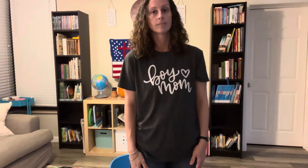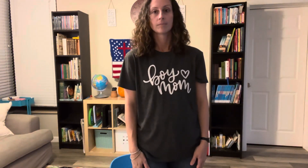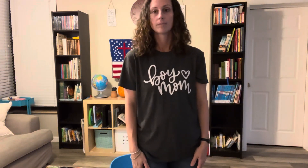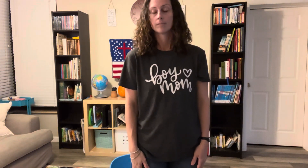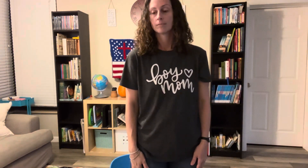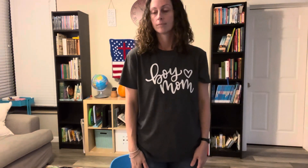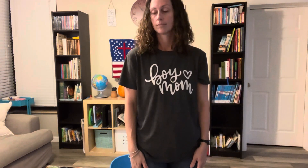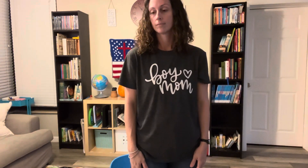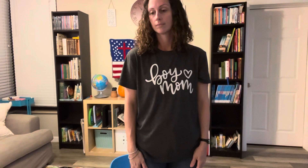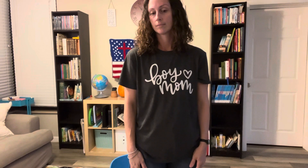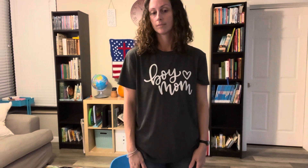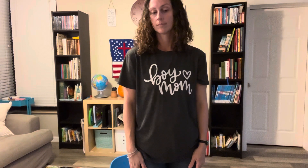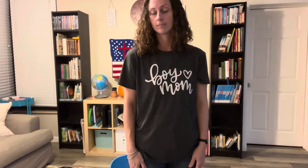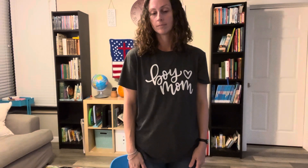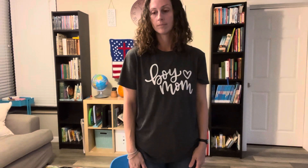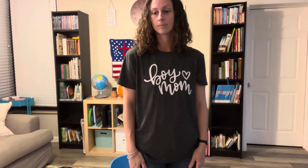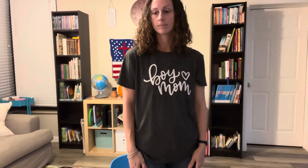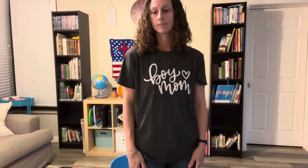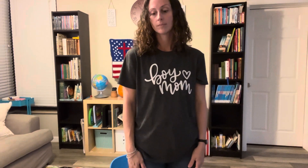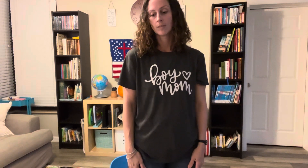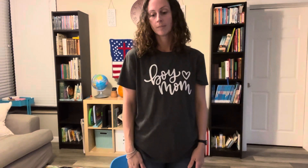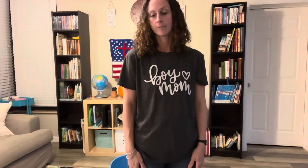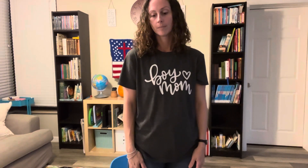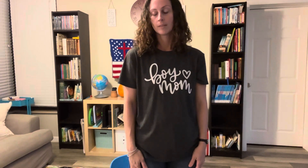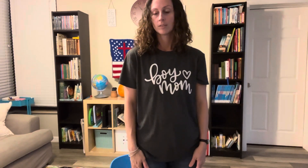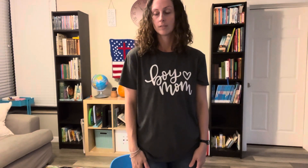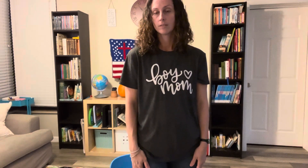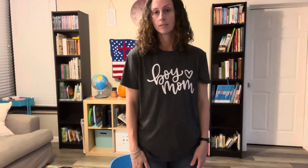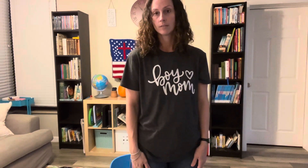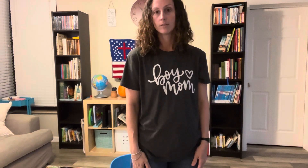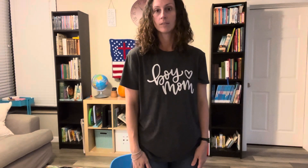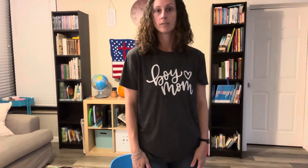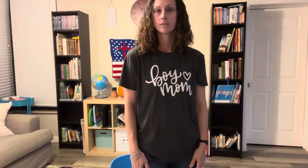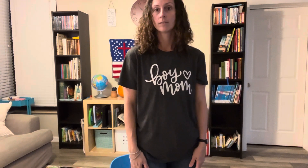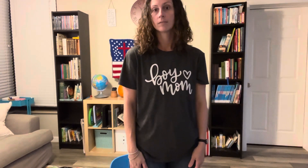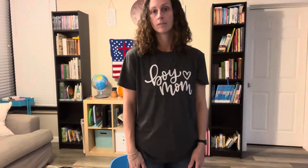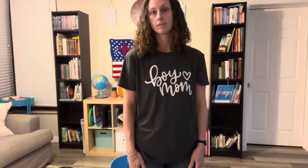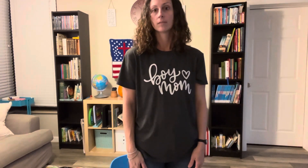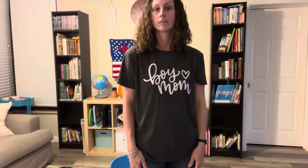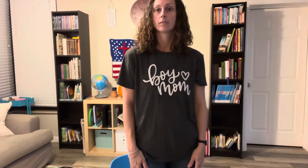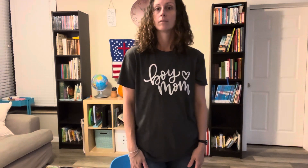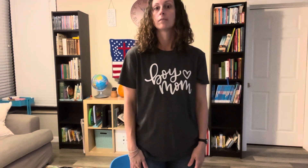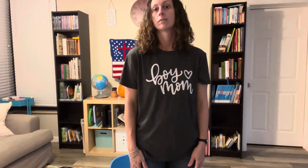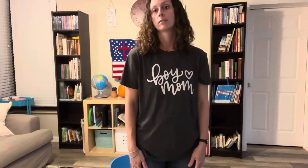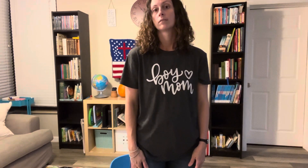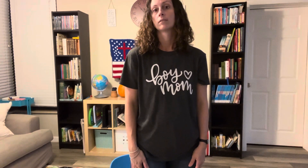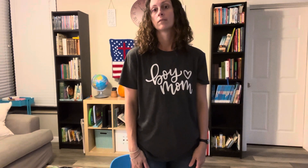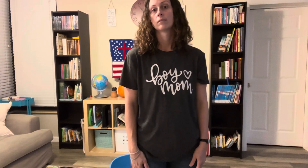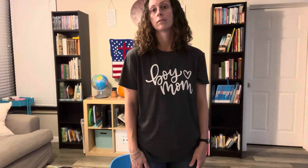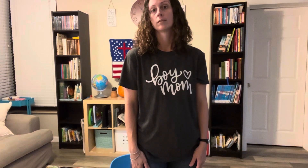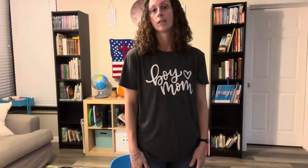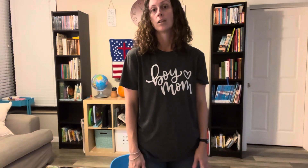Let's conjugate a verb. Let's conjugate to